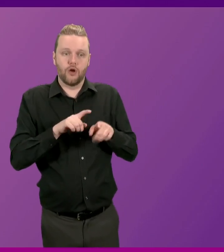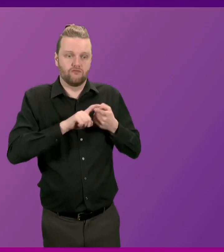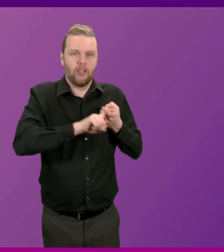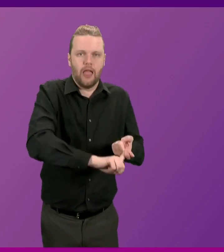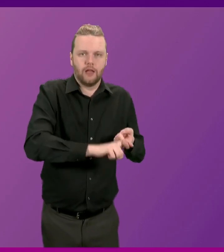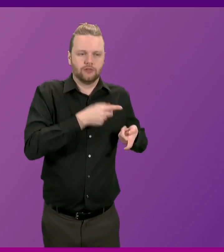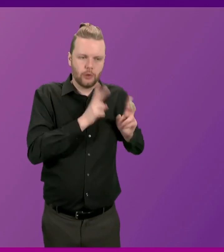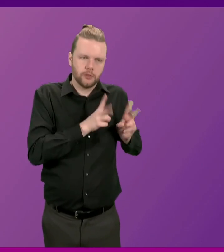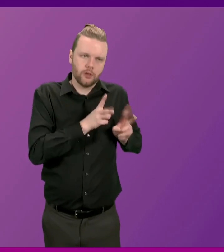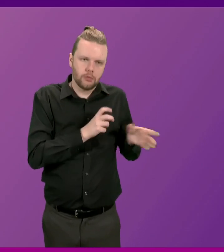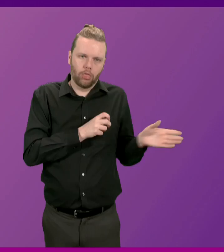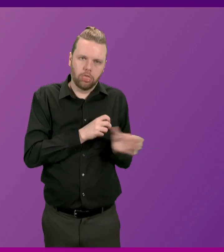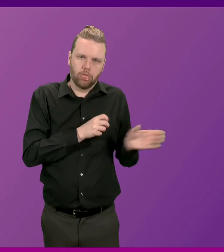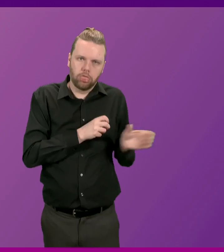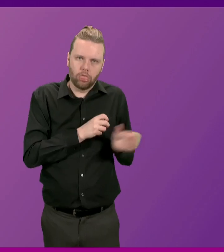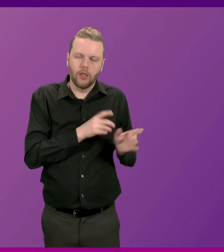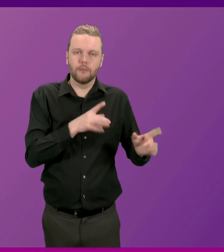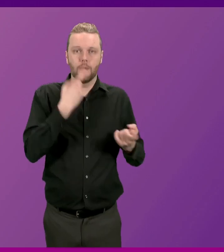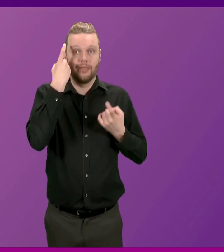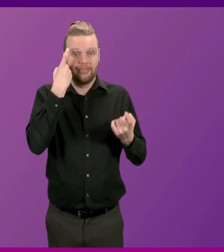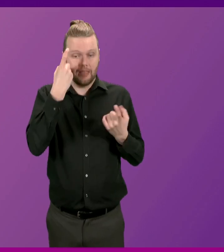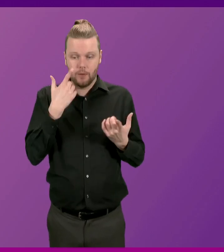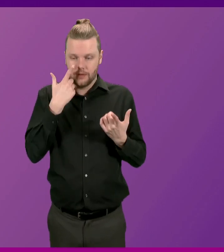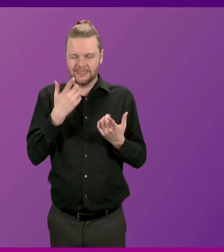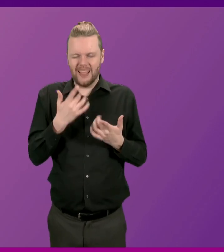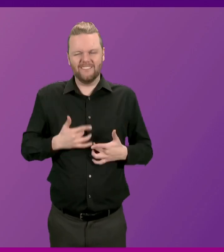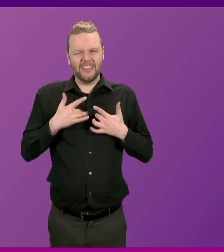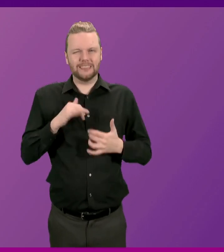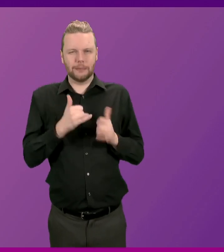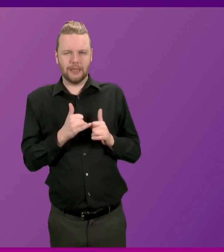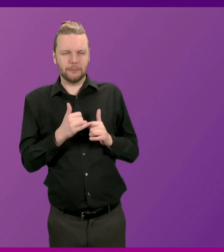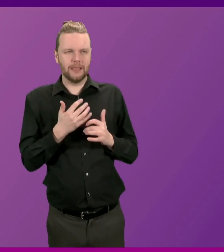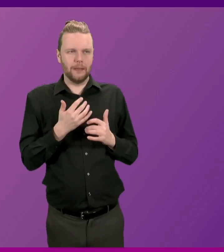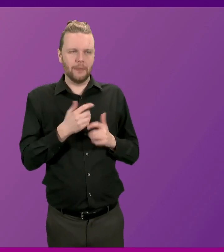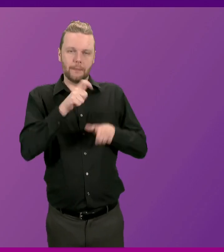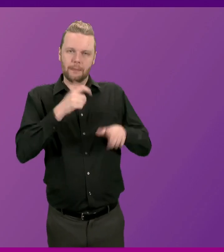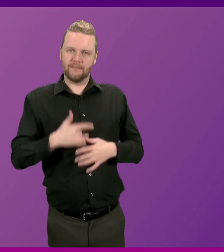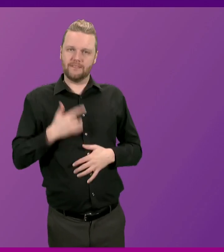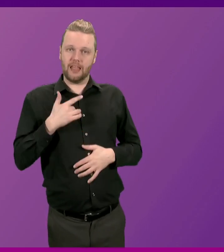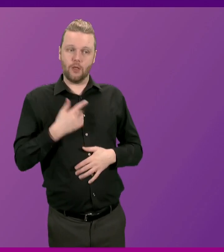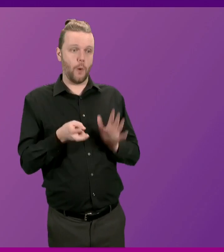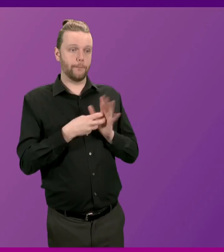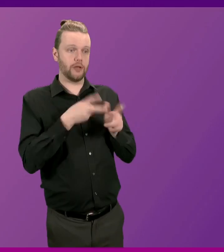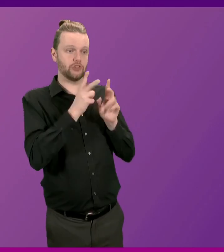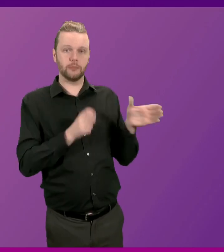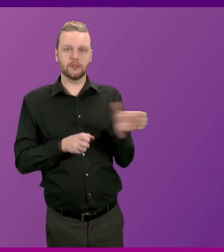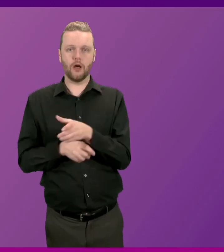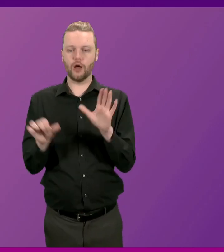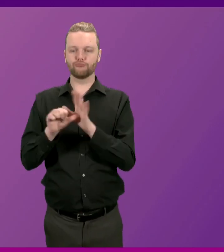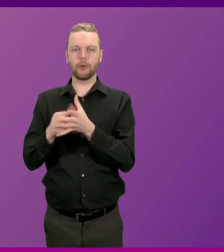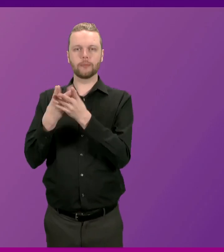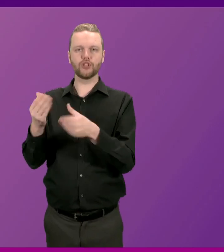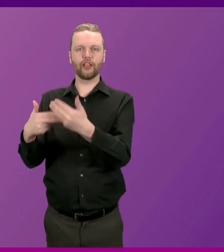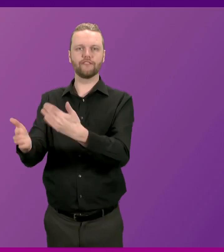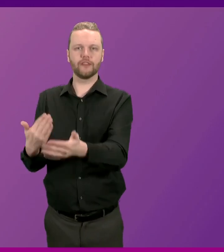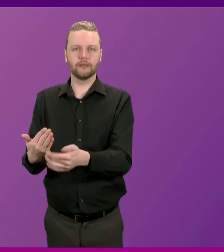on interpreters. And I think that's one of the areas where we kind of fall down a bit, is that people often assume you bring interpreters in and everything's fine. And